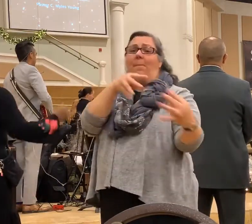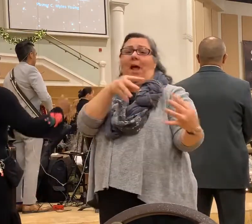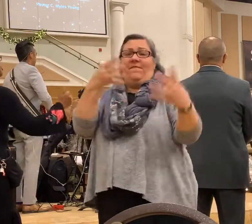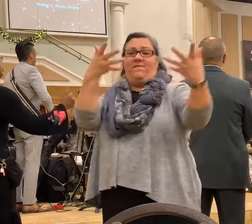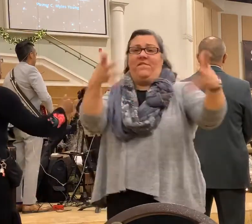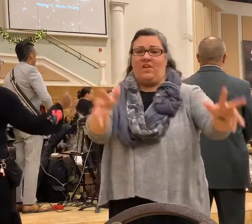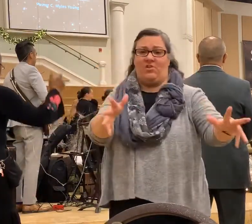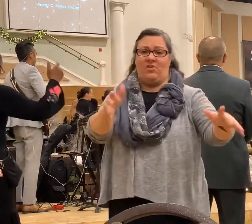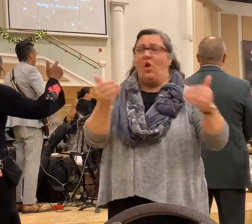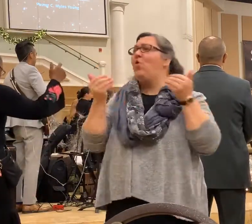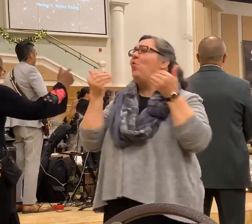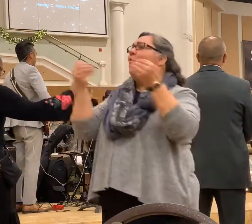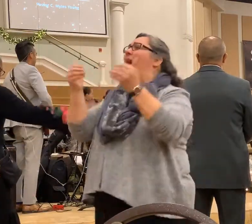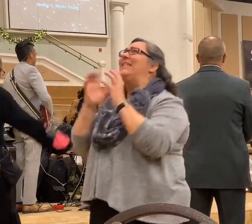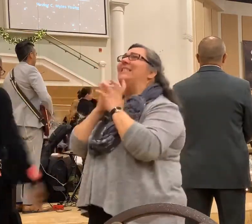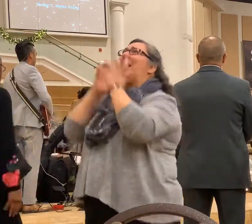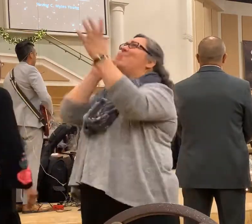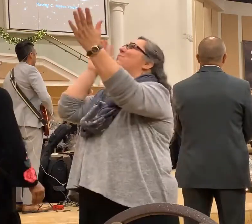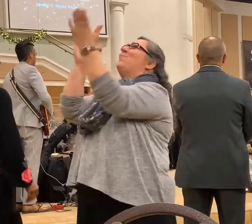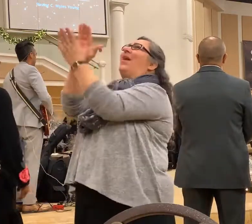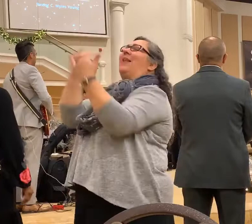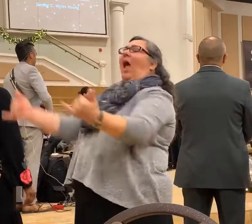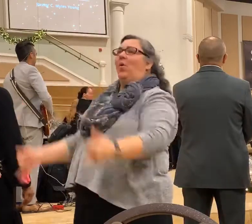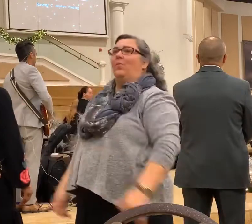over. Shout now.